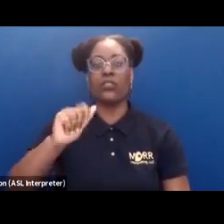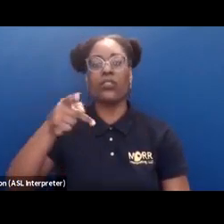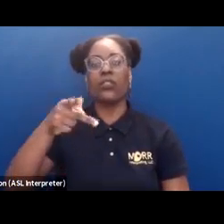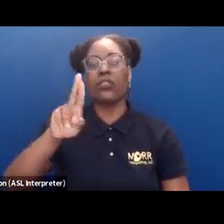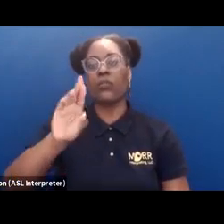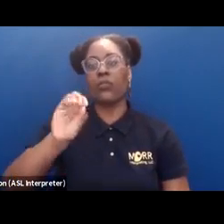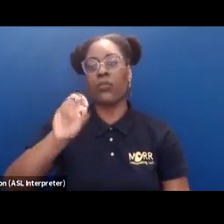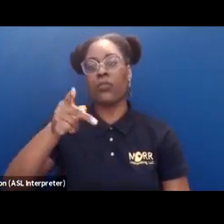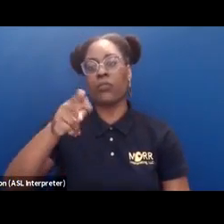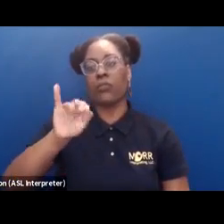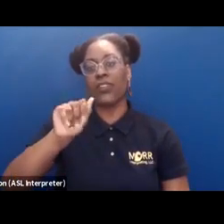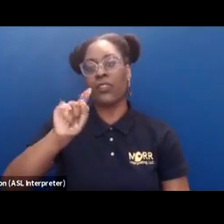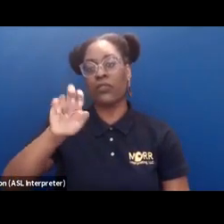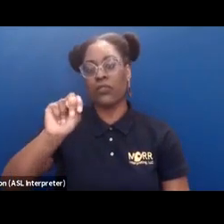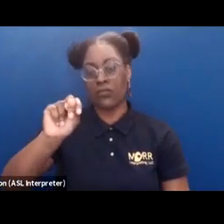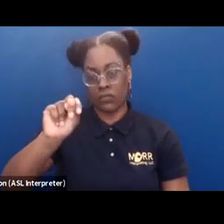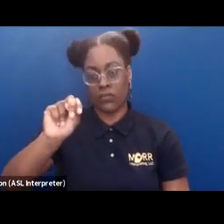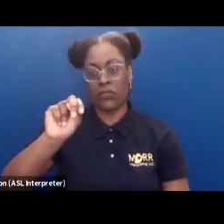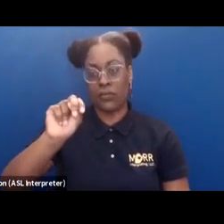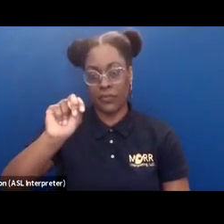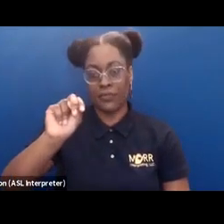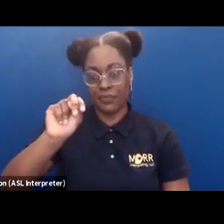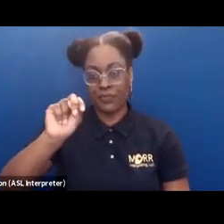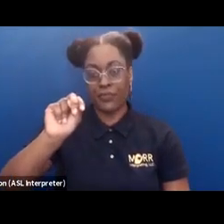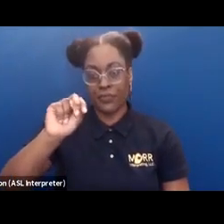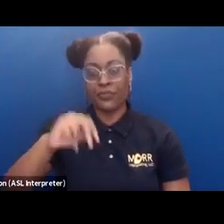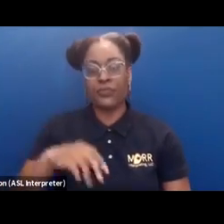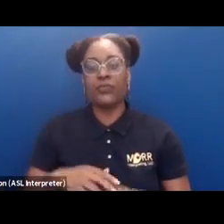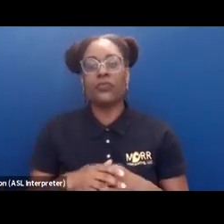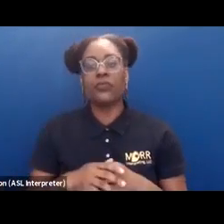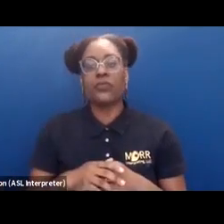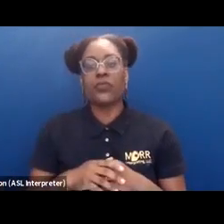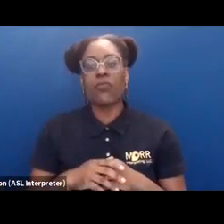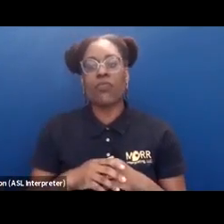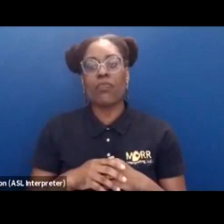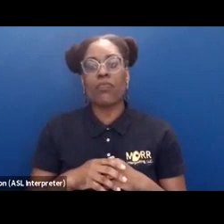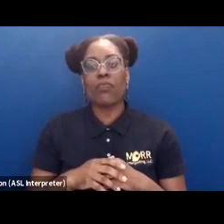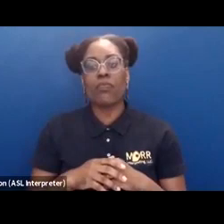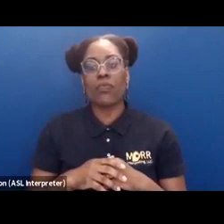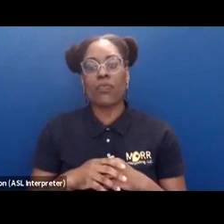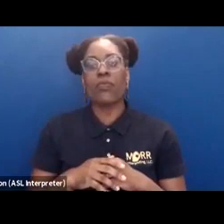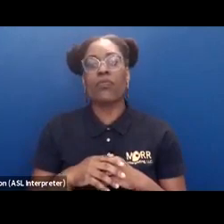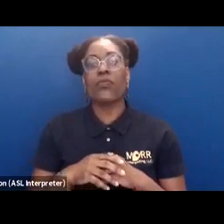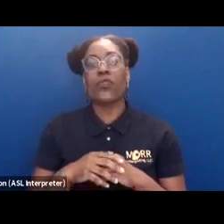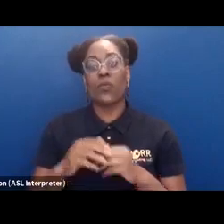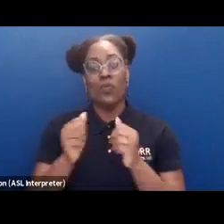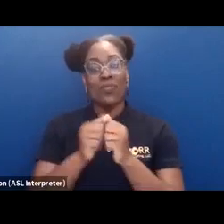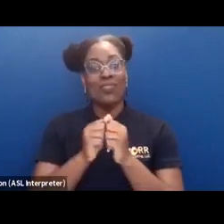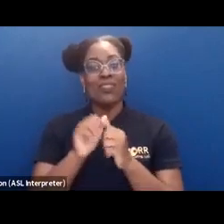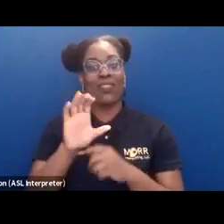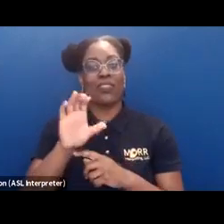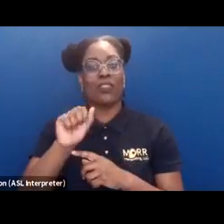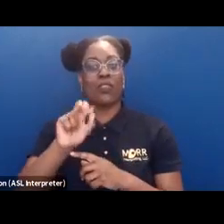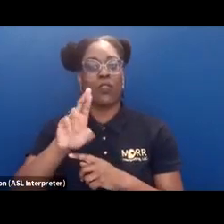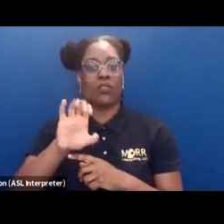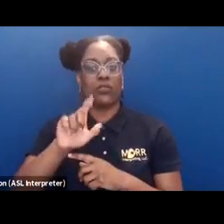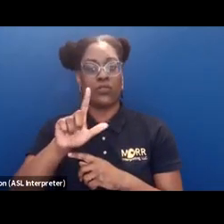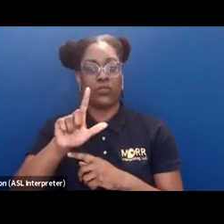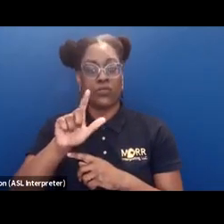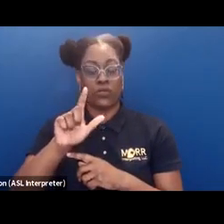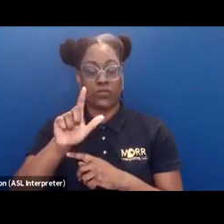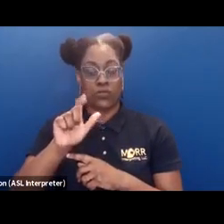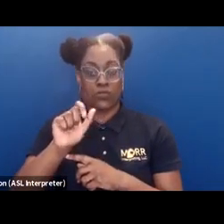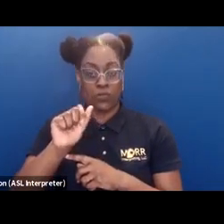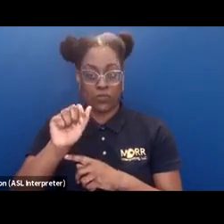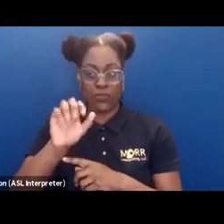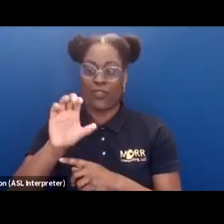is forced to do via the carceral state. And I'm making this argument